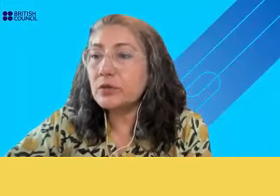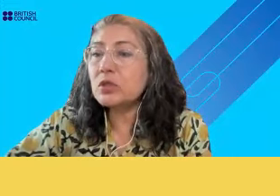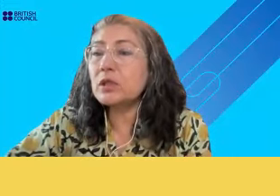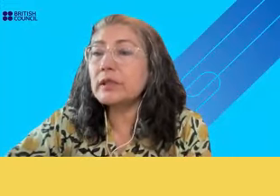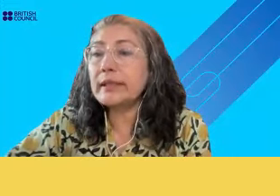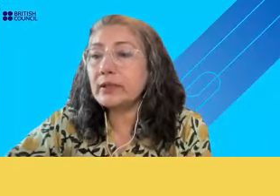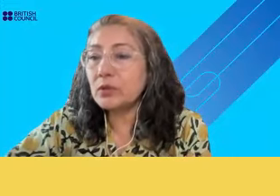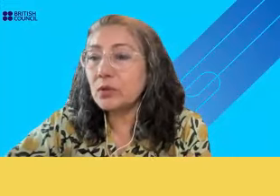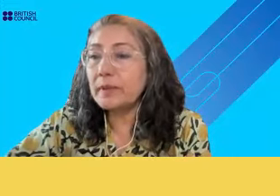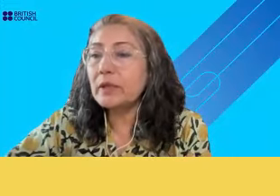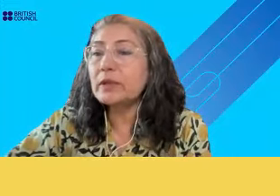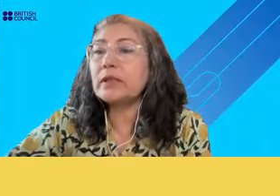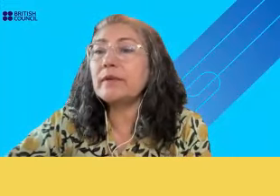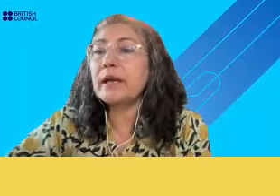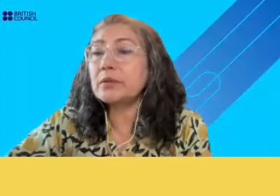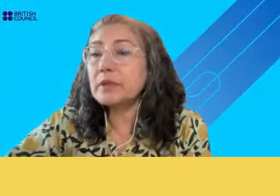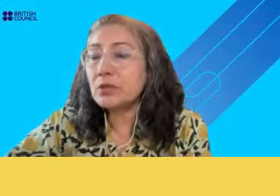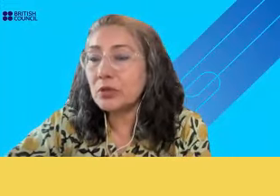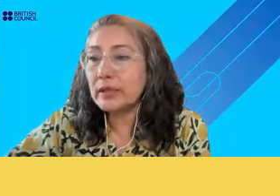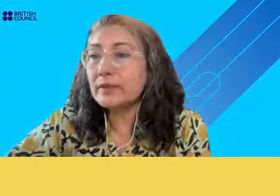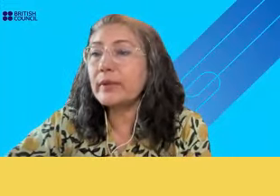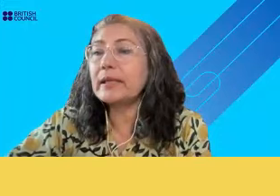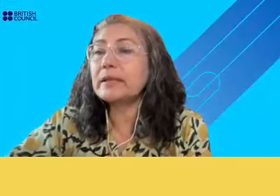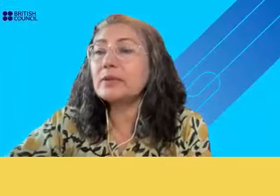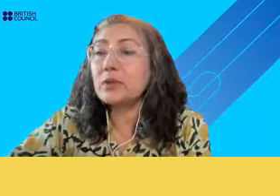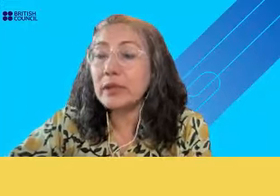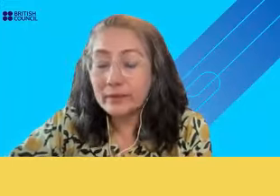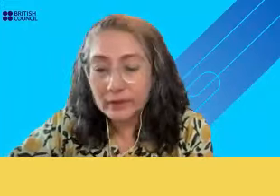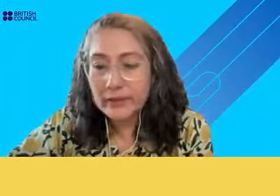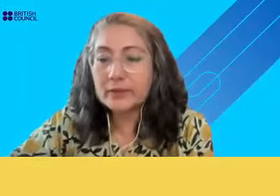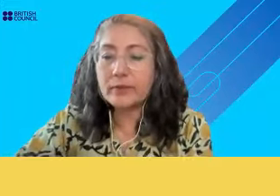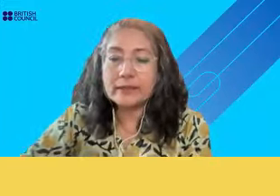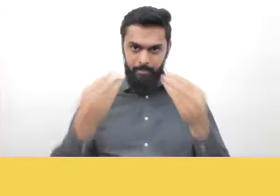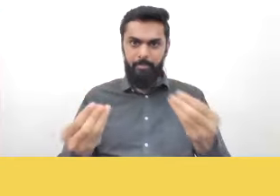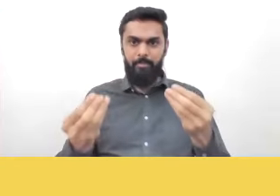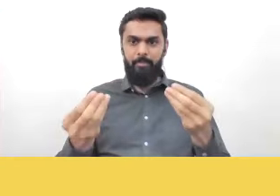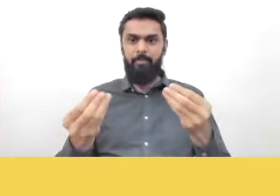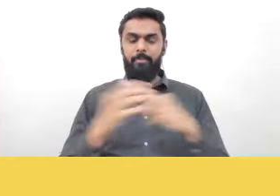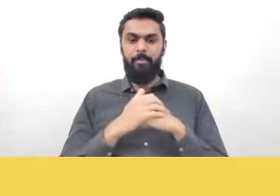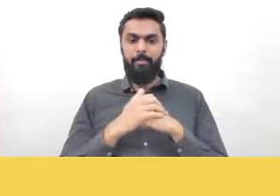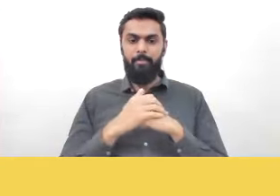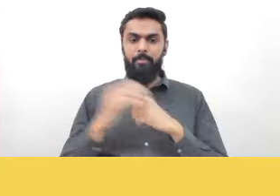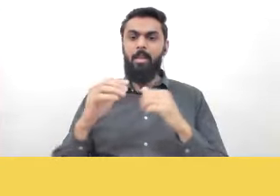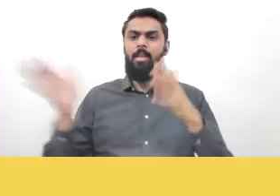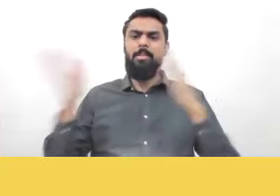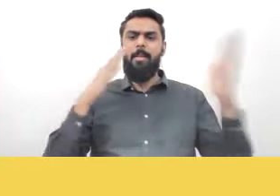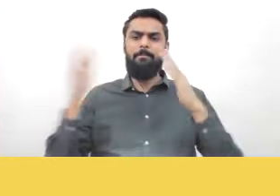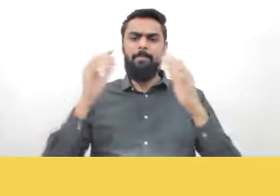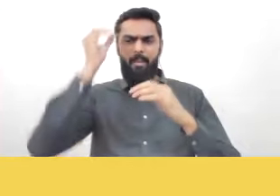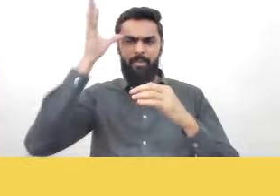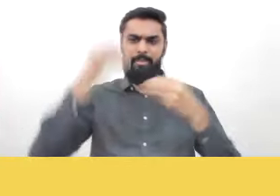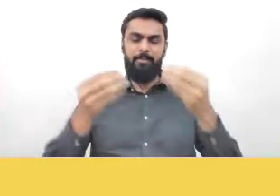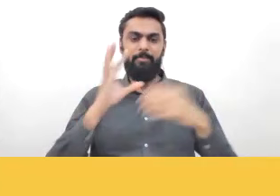our future. They need to know about the environment to create awareness, create awareness about climate. Exactly.